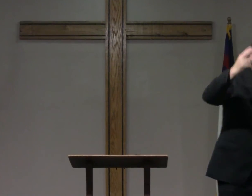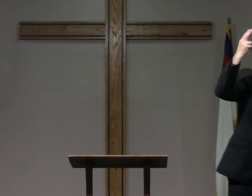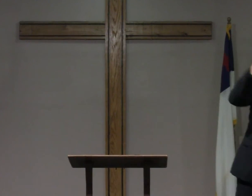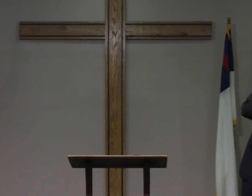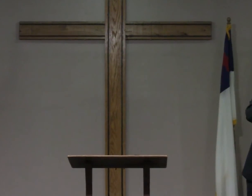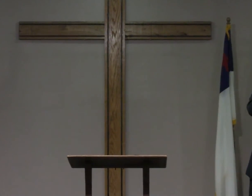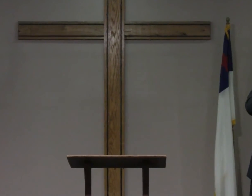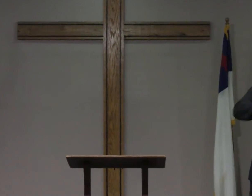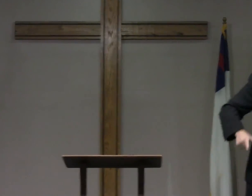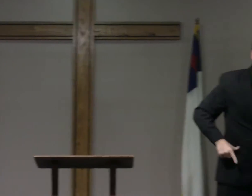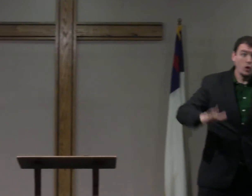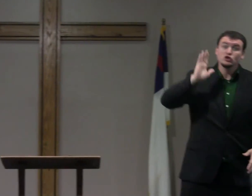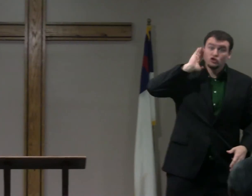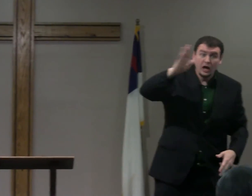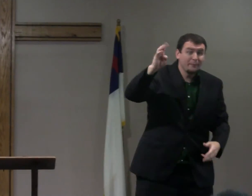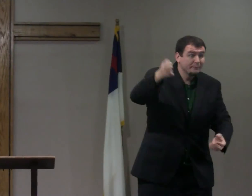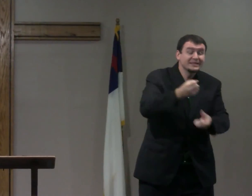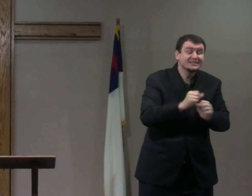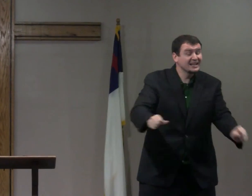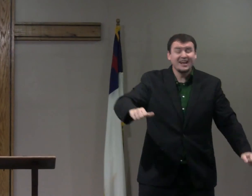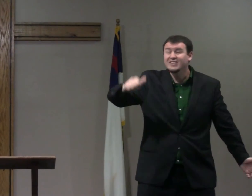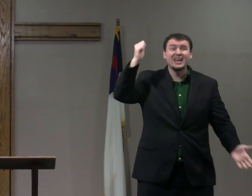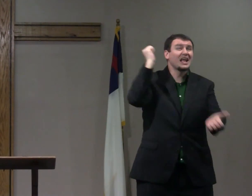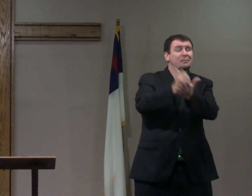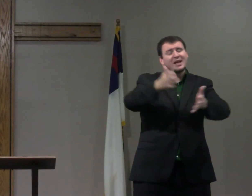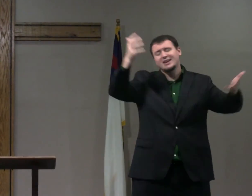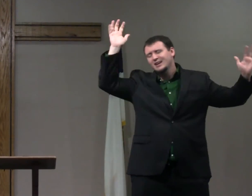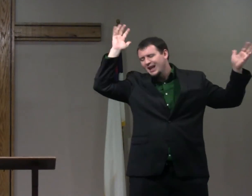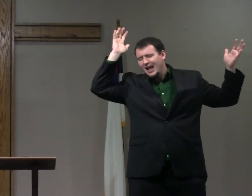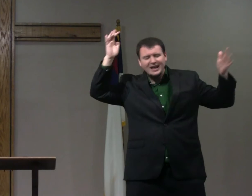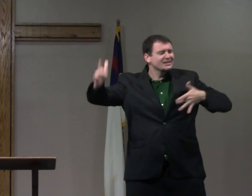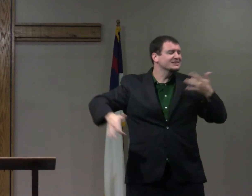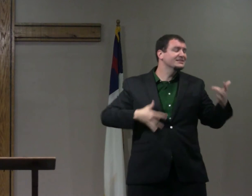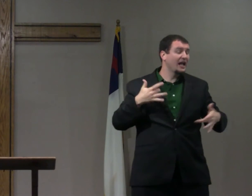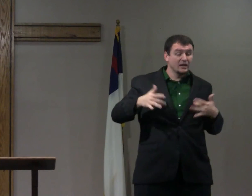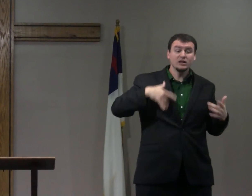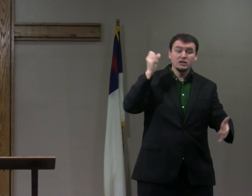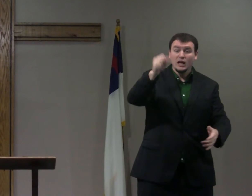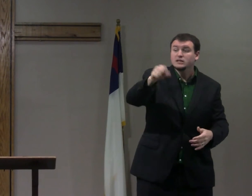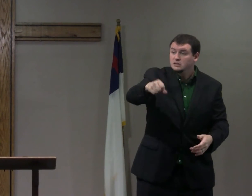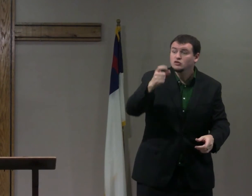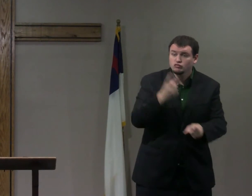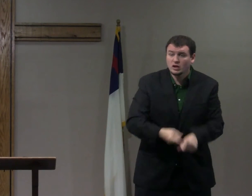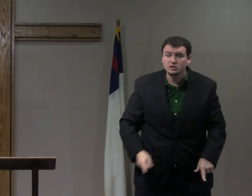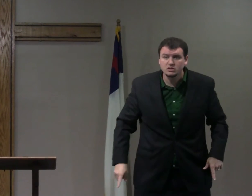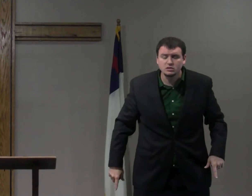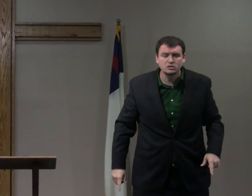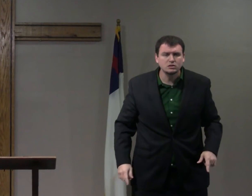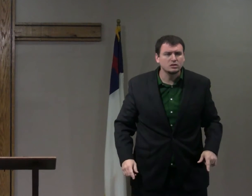So we believe that whosoever shall call upon the name of the Lord shall be saved. And we say, amen. Yeah, that's a good verse. That's right.